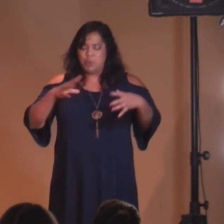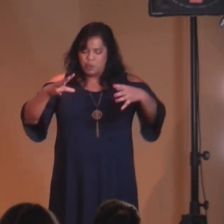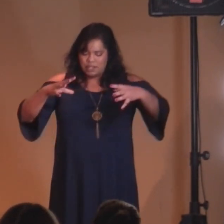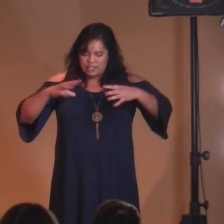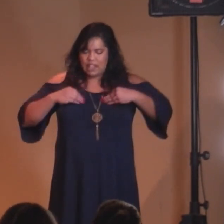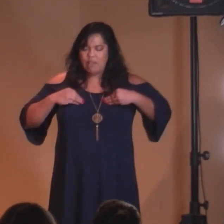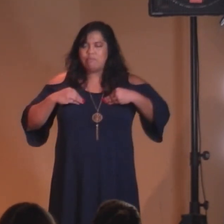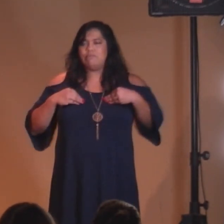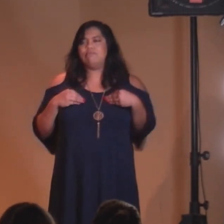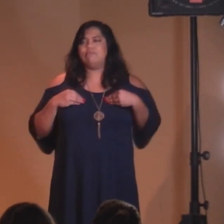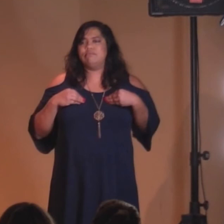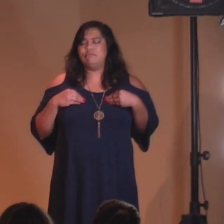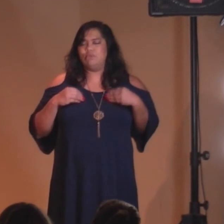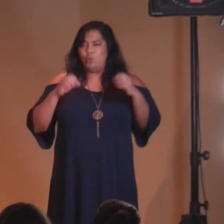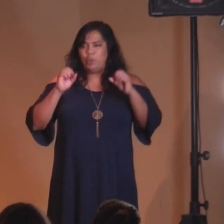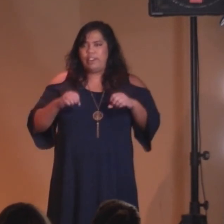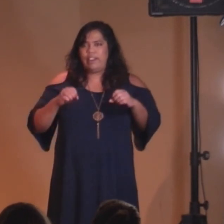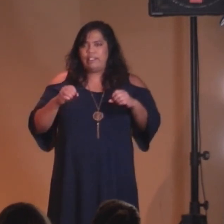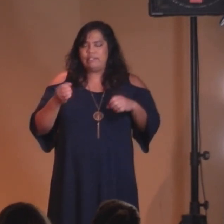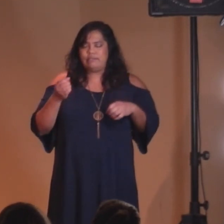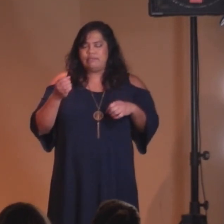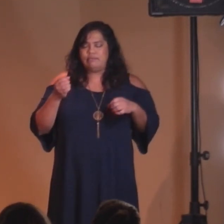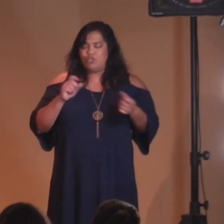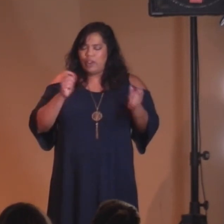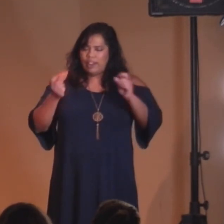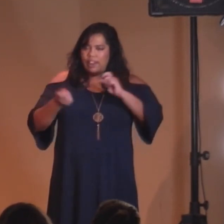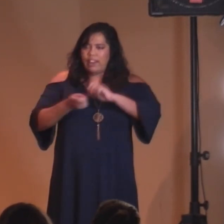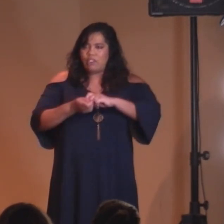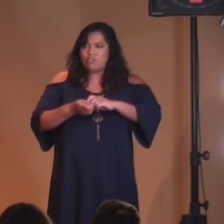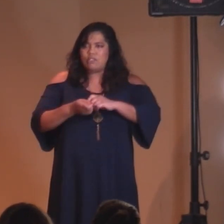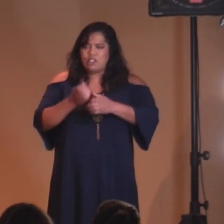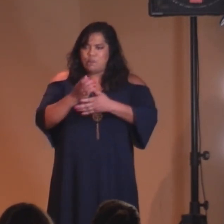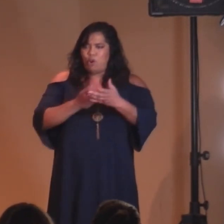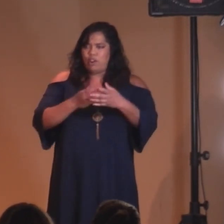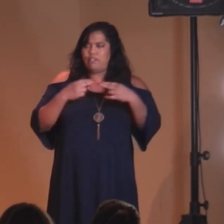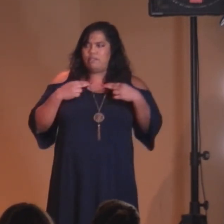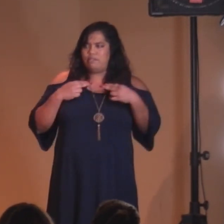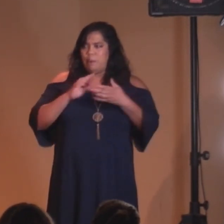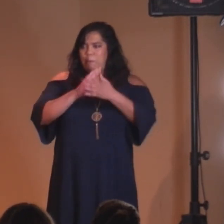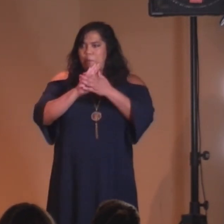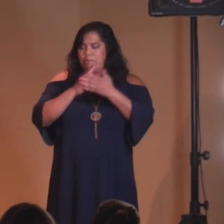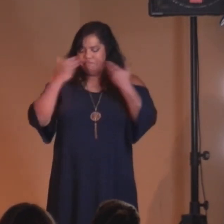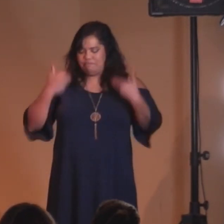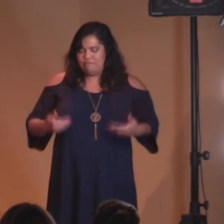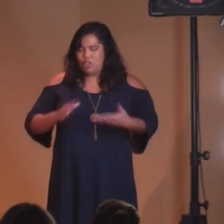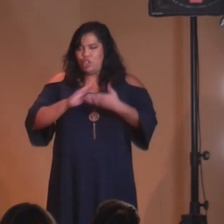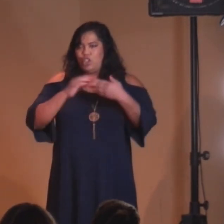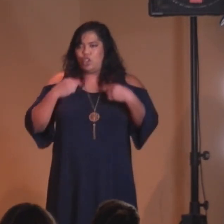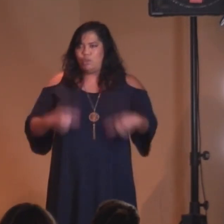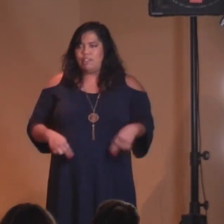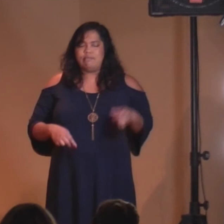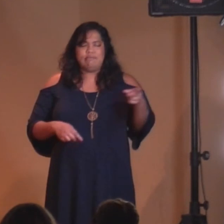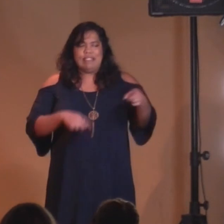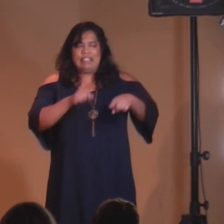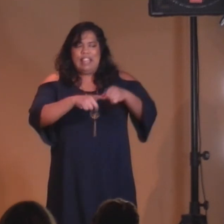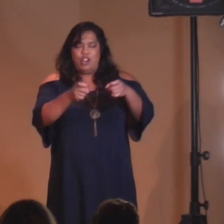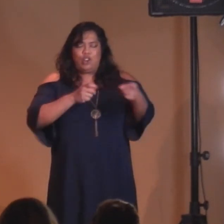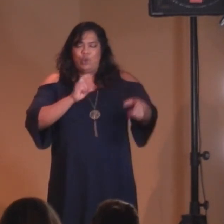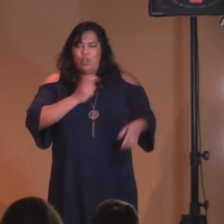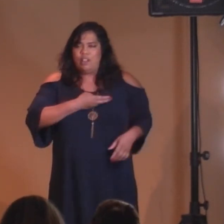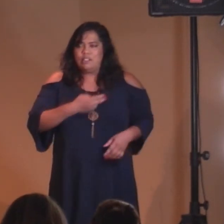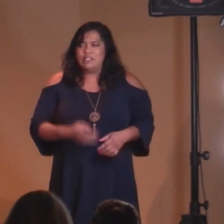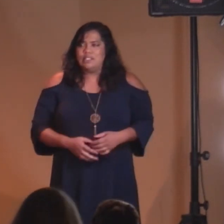of being human. It's not the enemy, but we don't have to let it control us. Let's pray.